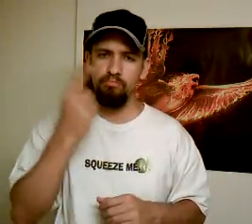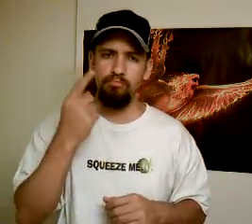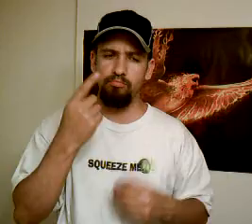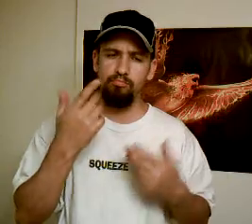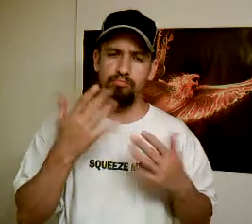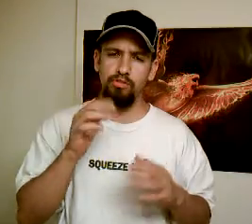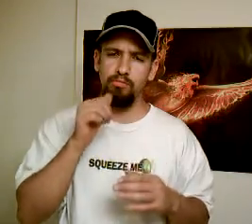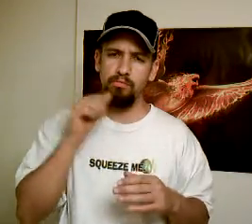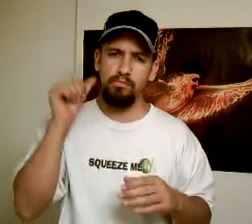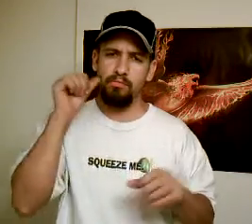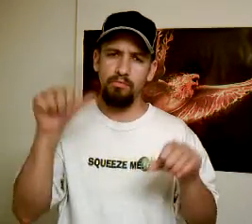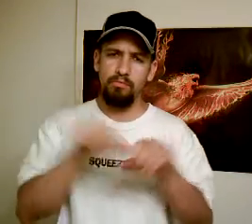2